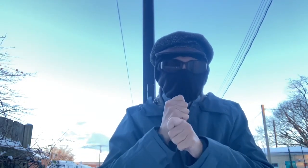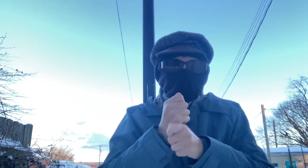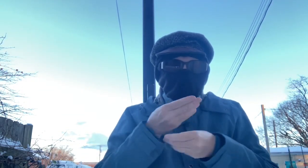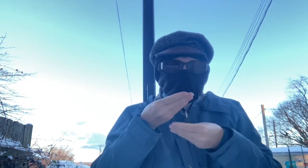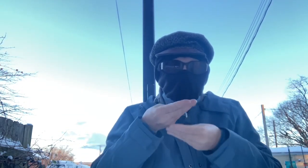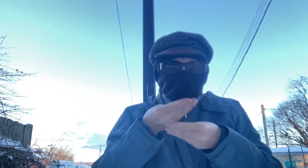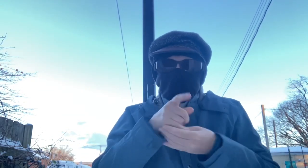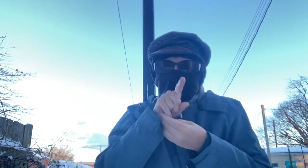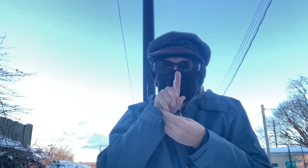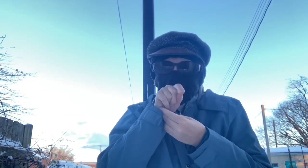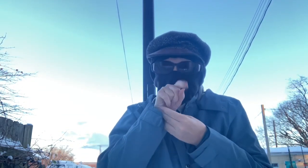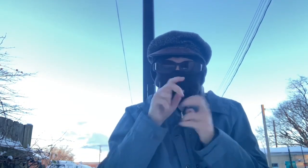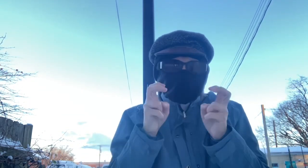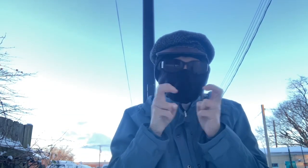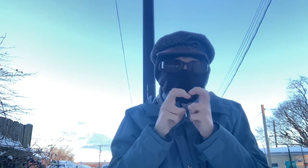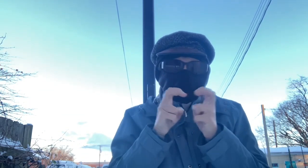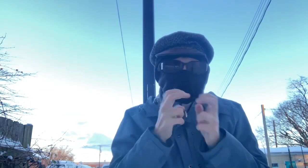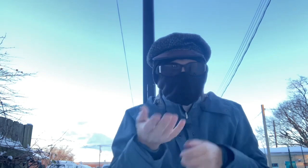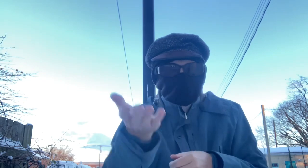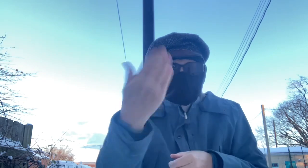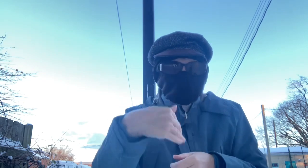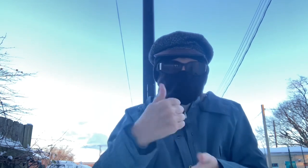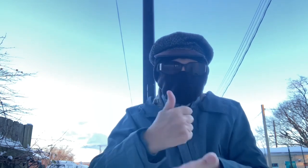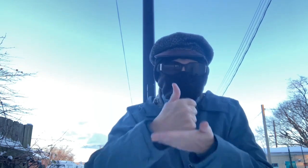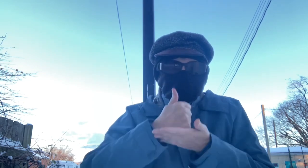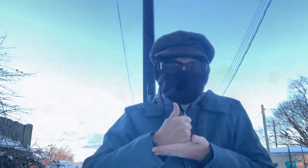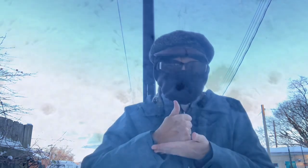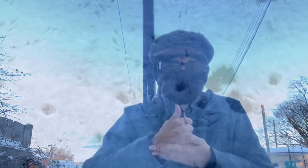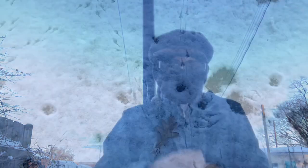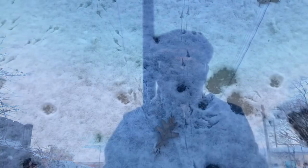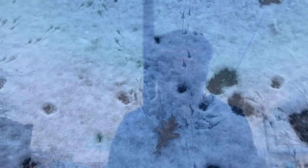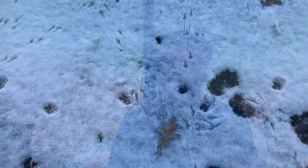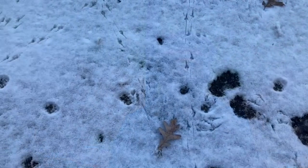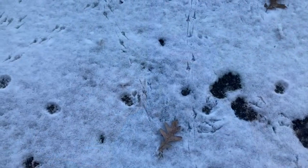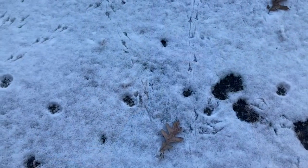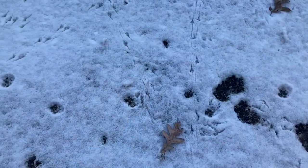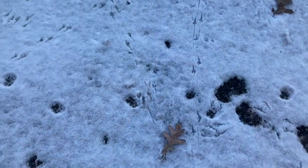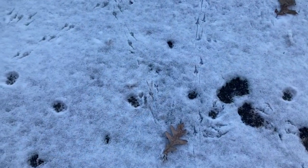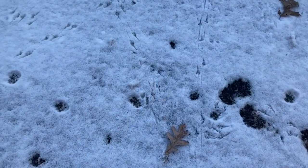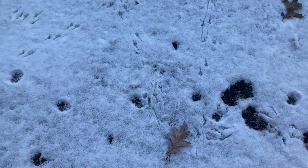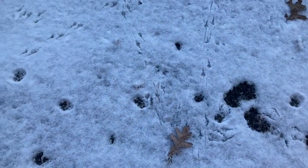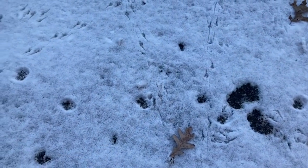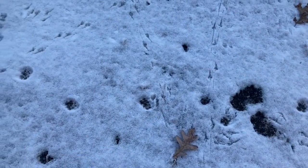Now, first, we need to shovel so we can feed the birds and the squirrels. Come on and help me.